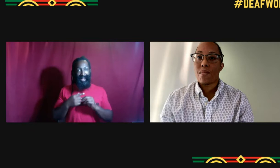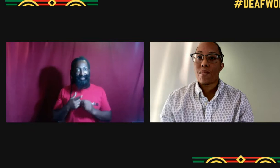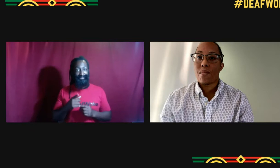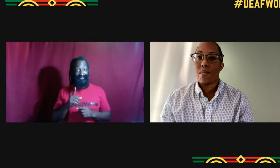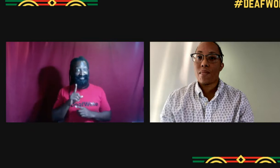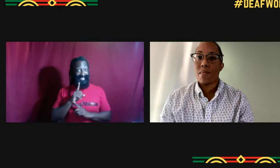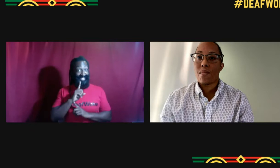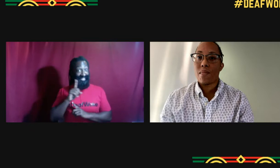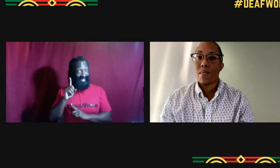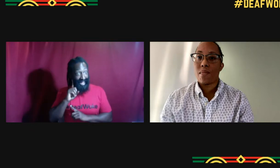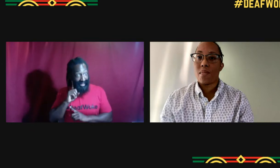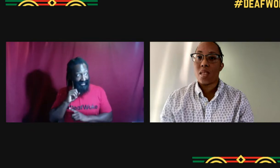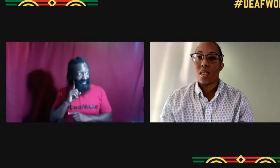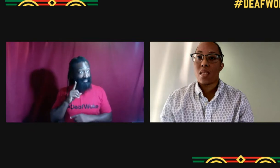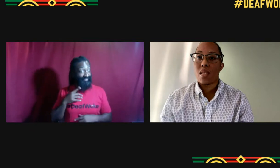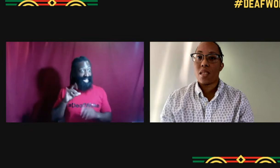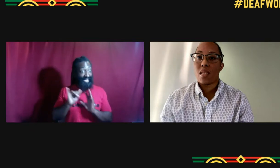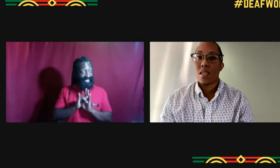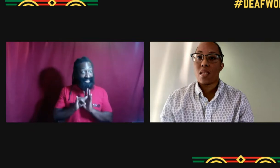that, you know, struggling,